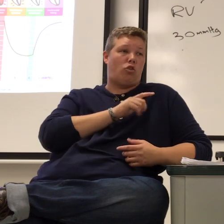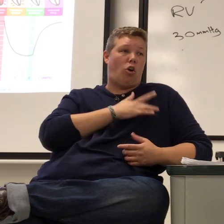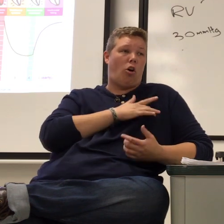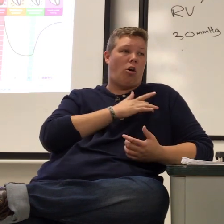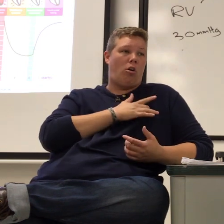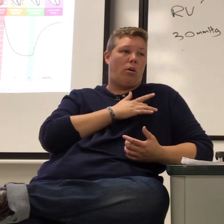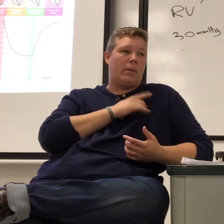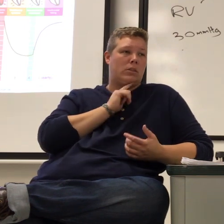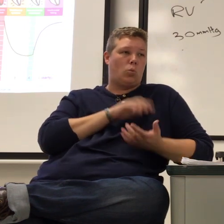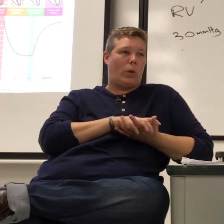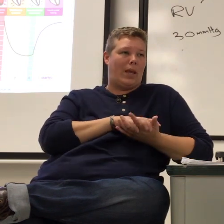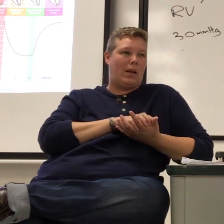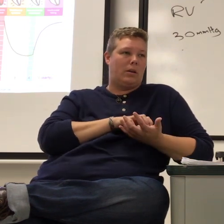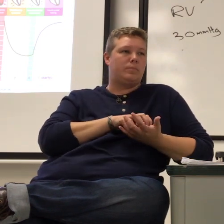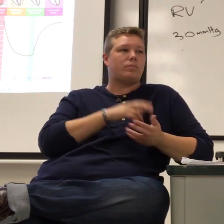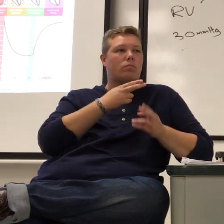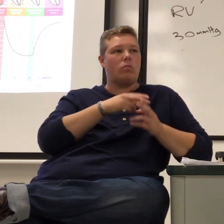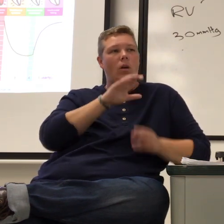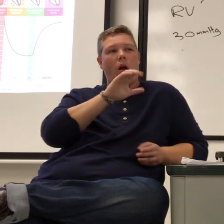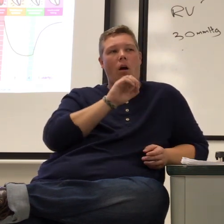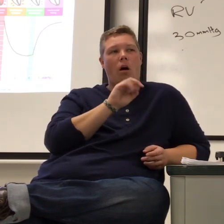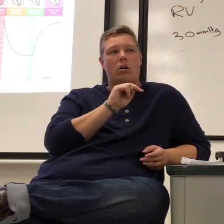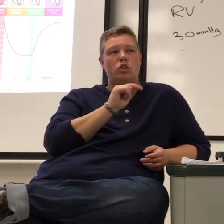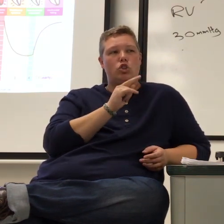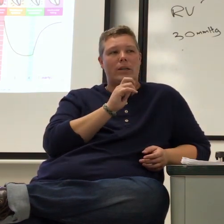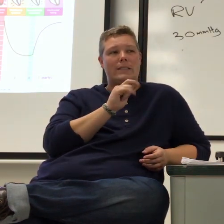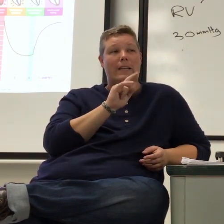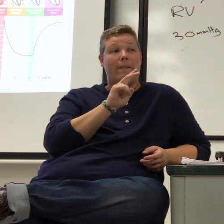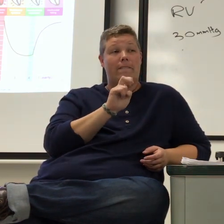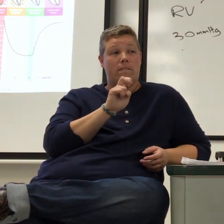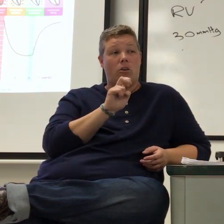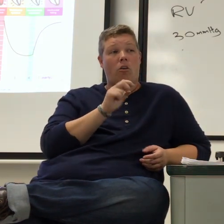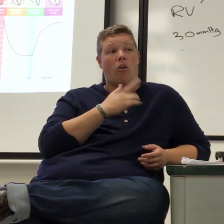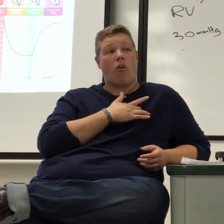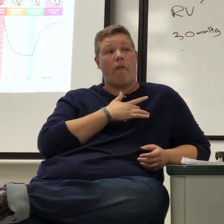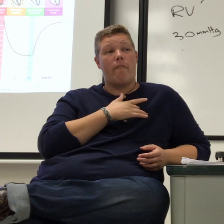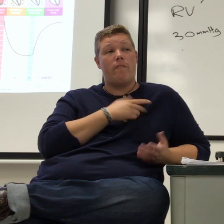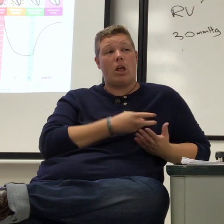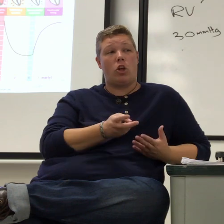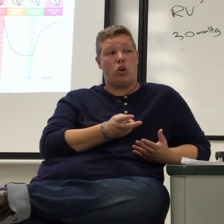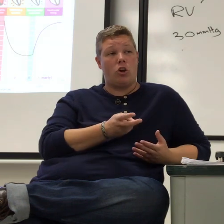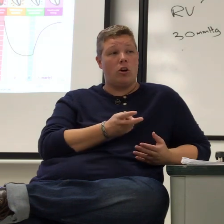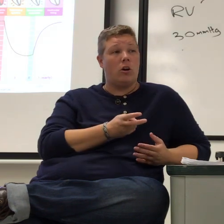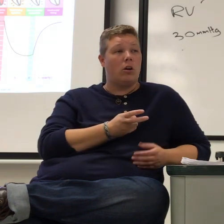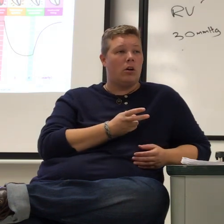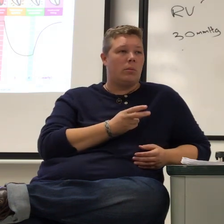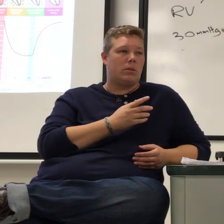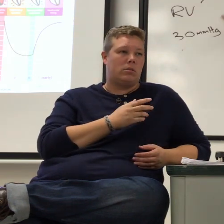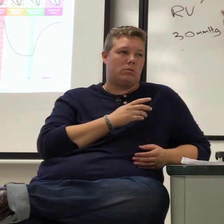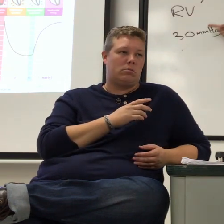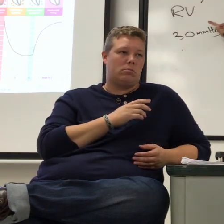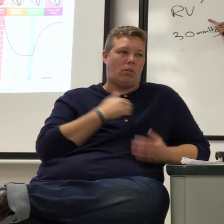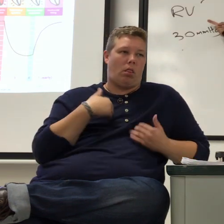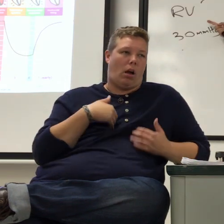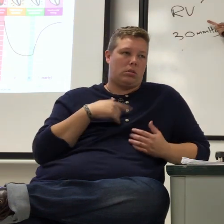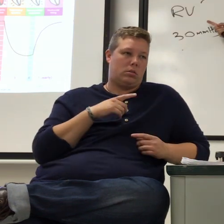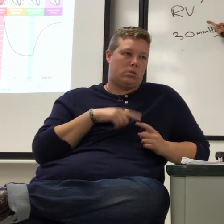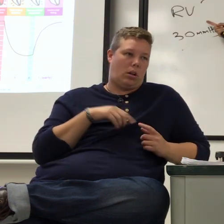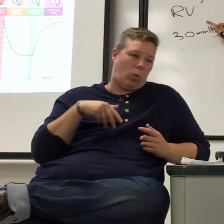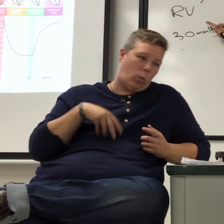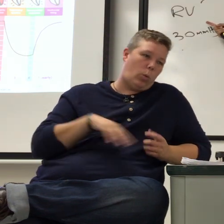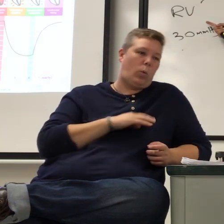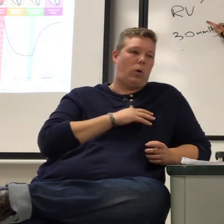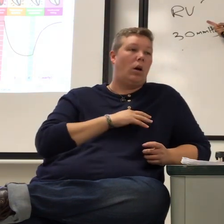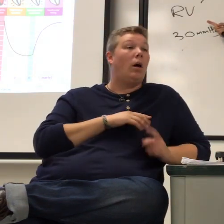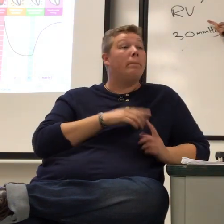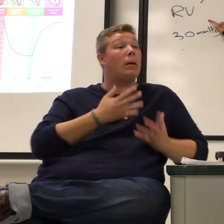weak. It's called congestive heart failure. The lungs are congested. Let's say RV is weak for